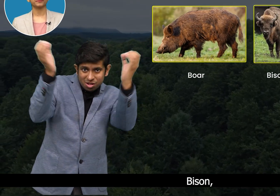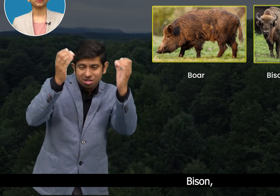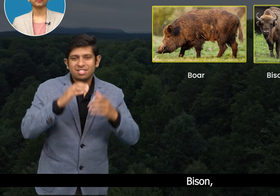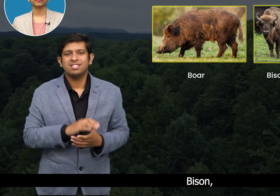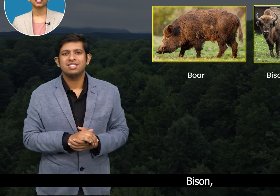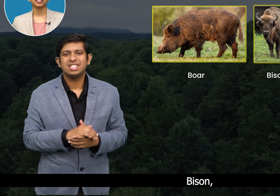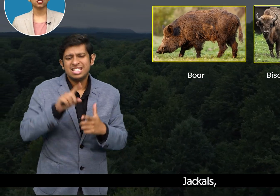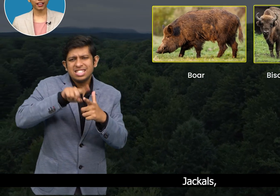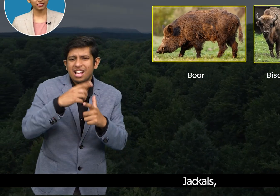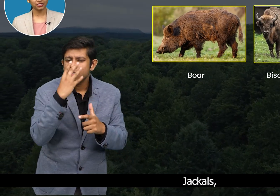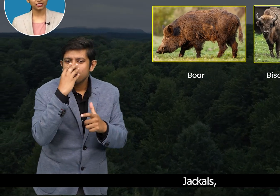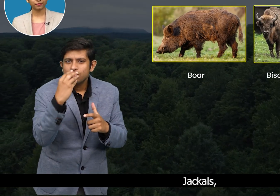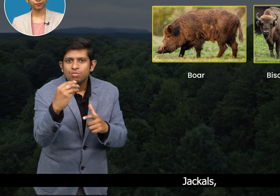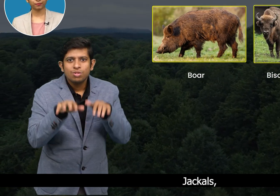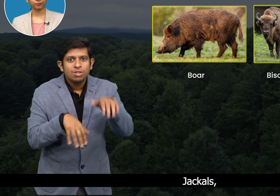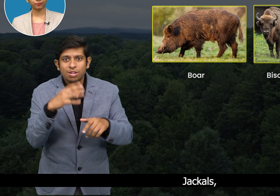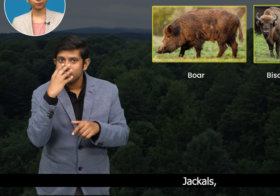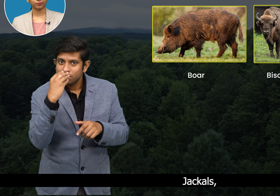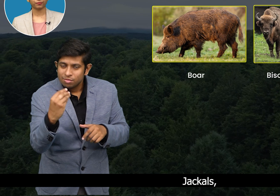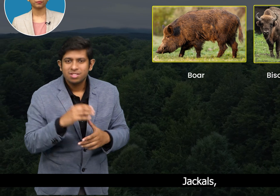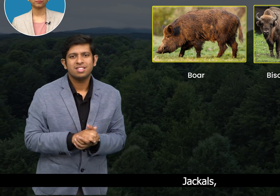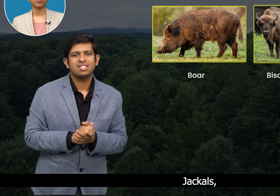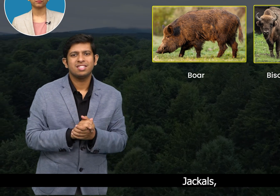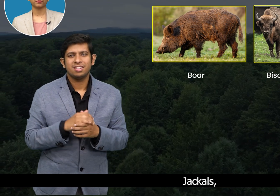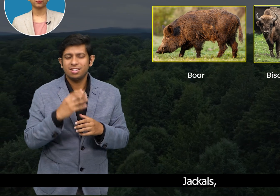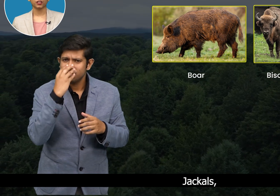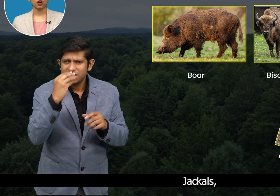bison, jackals,